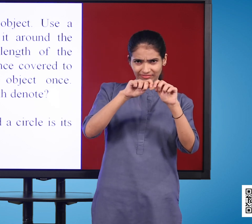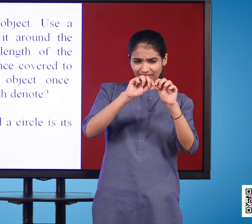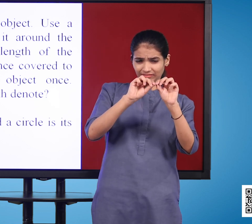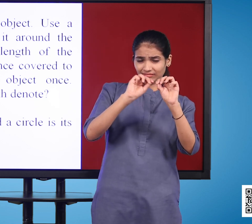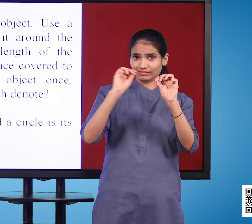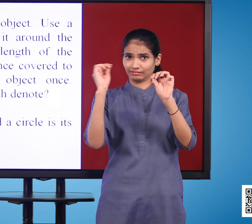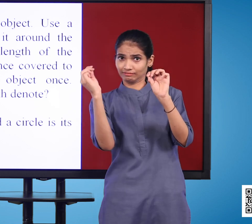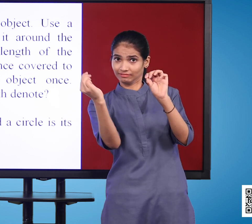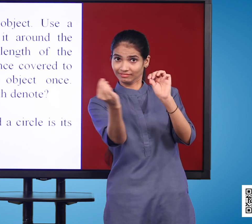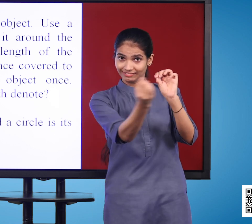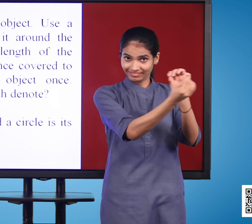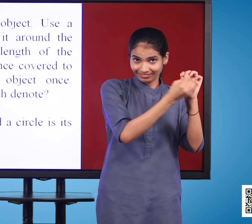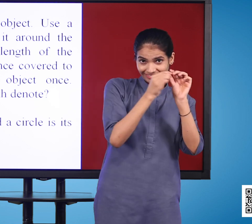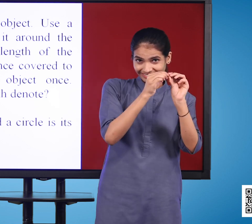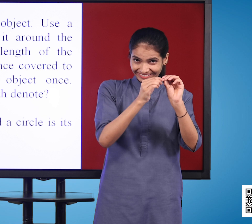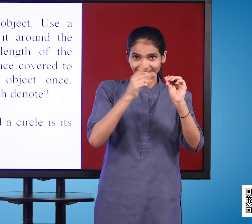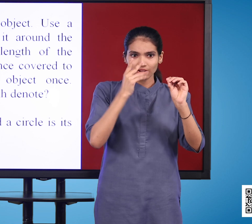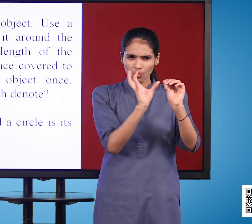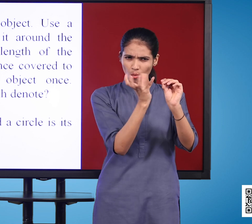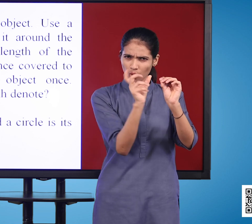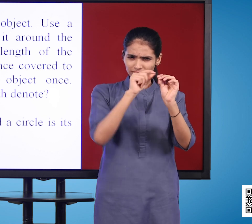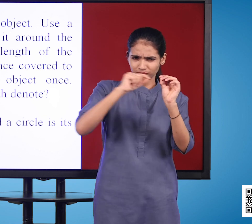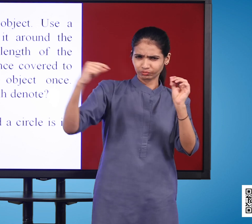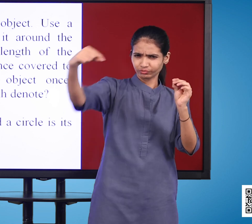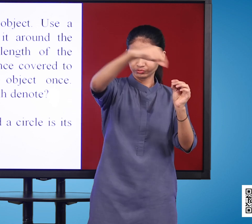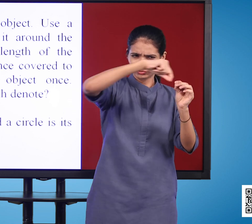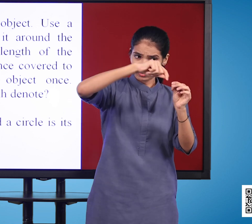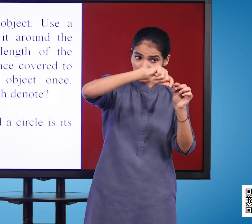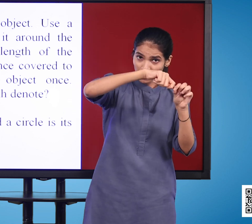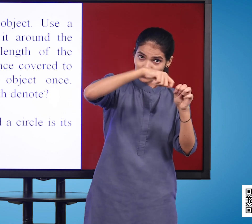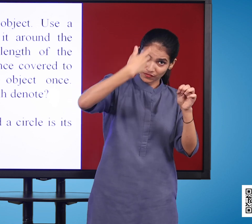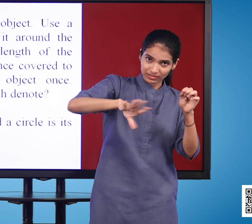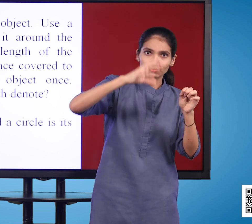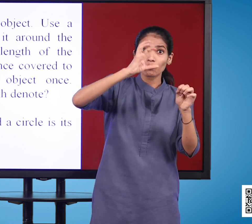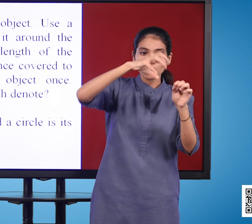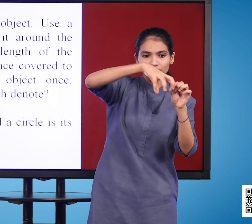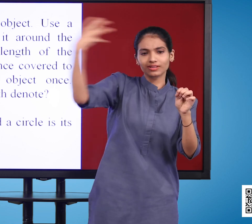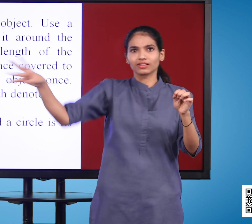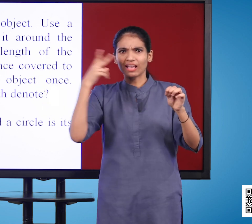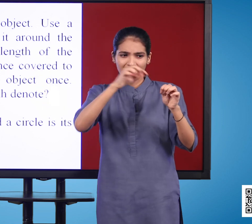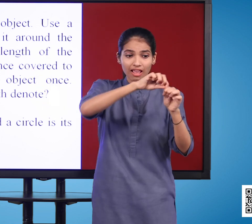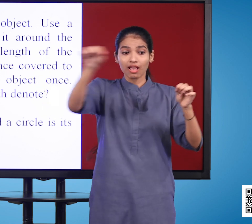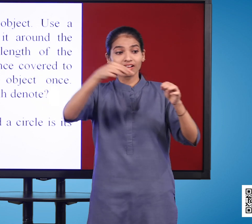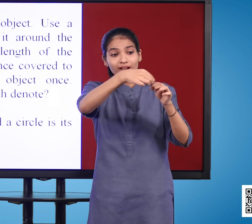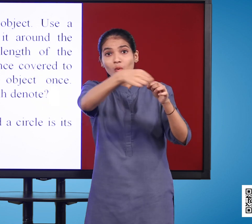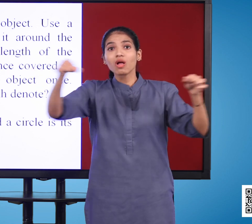is the distance covered to travel around the object once. What does this length denote?